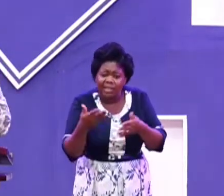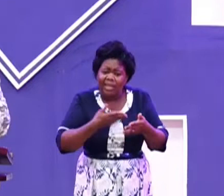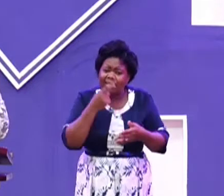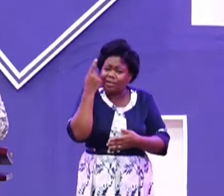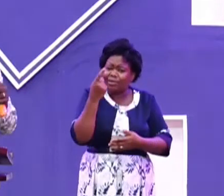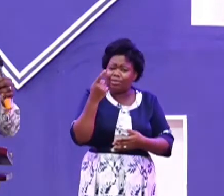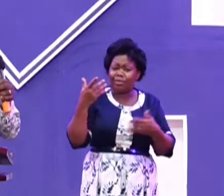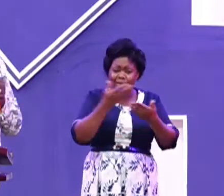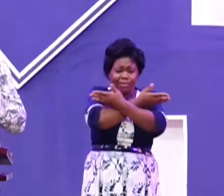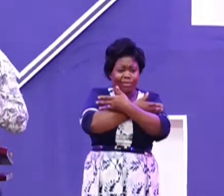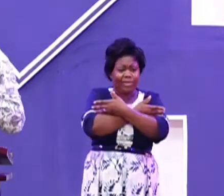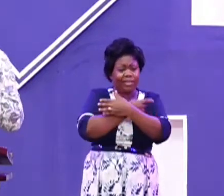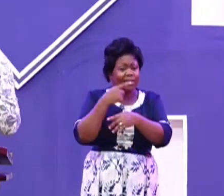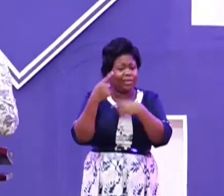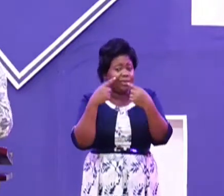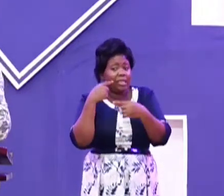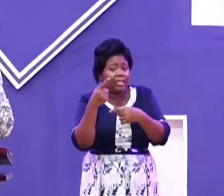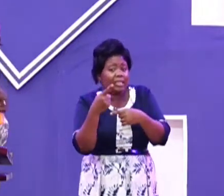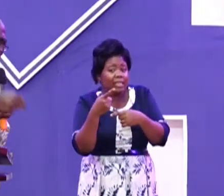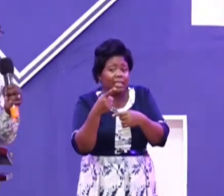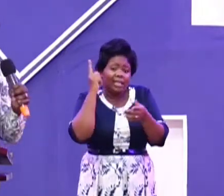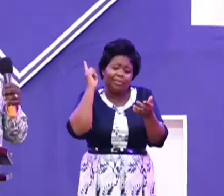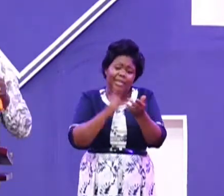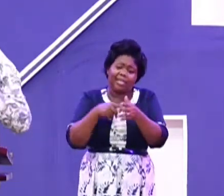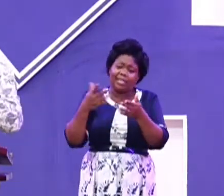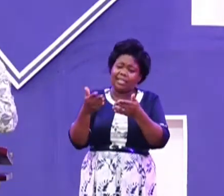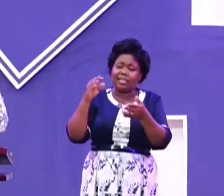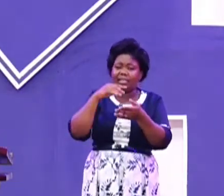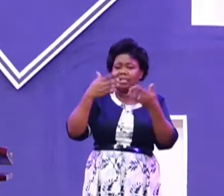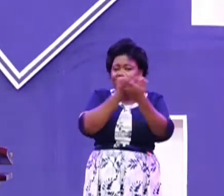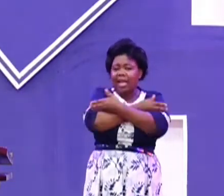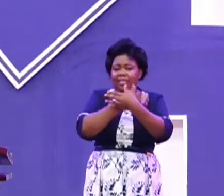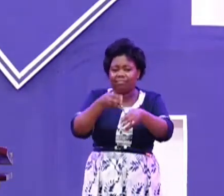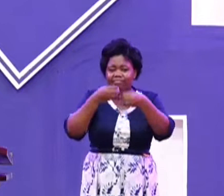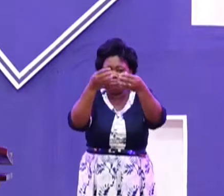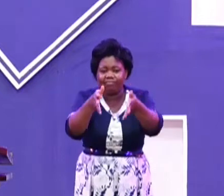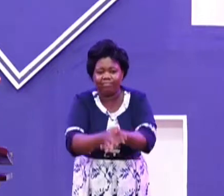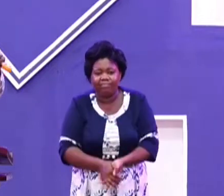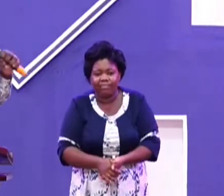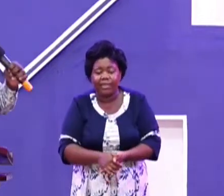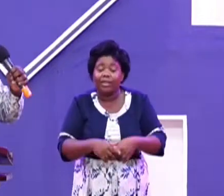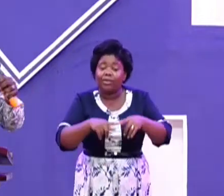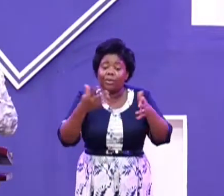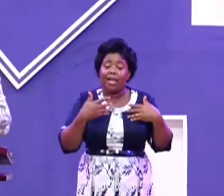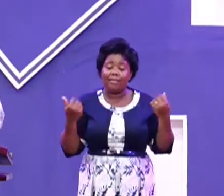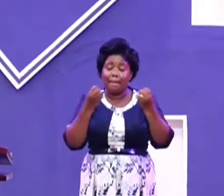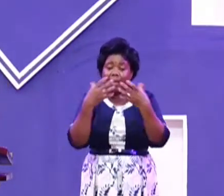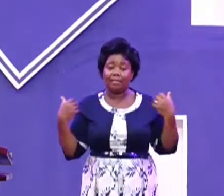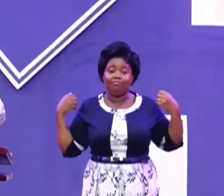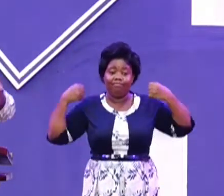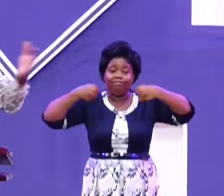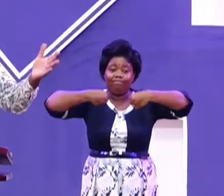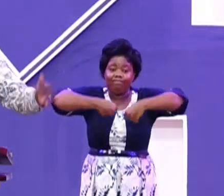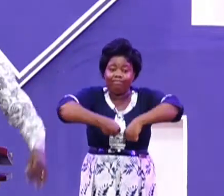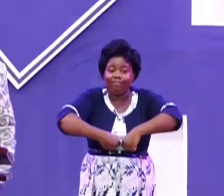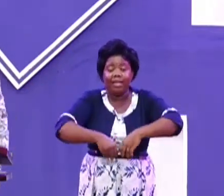esati emuje mulaba. They have one shirt I see them in. Kakwata esati no njimuwe. Let me get this shirt and give it to him. A suit was in and pitted. You have many suits.